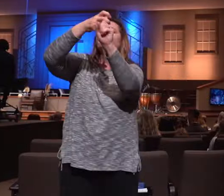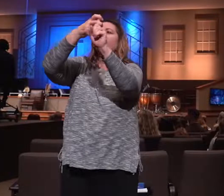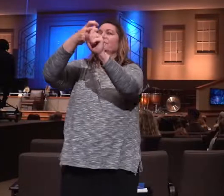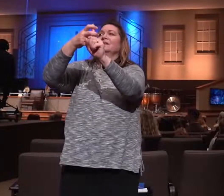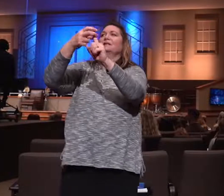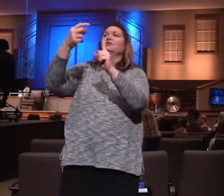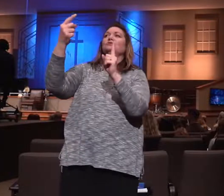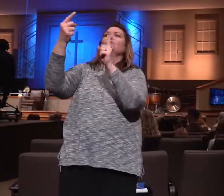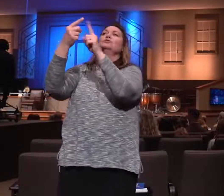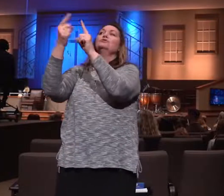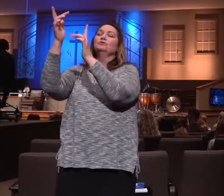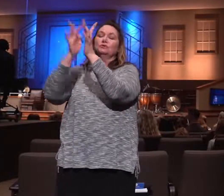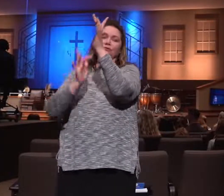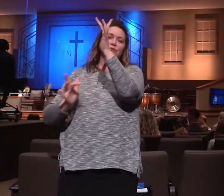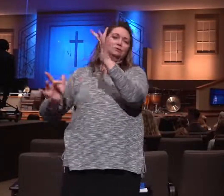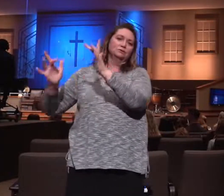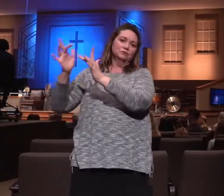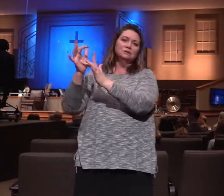some sinner